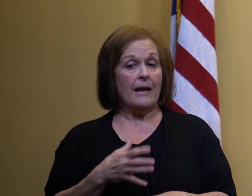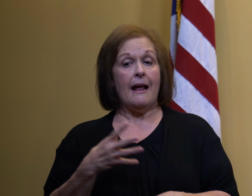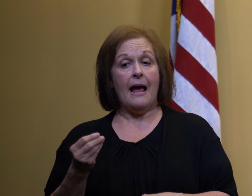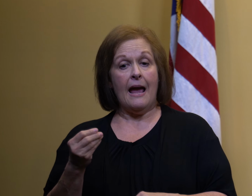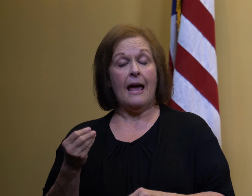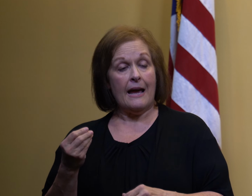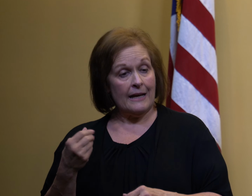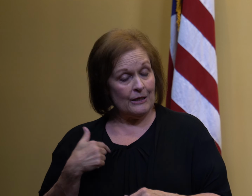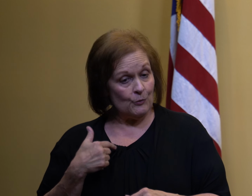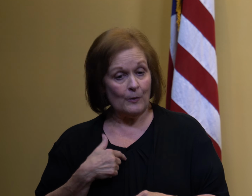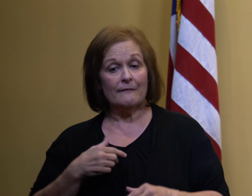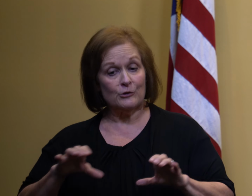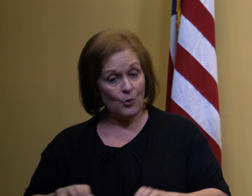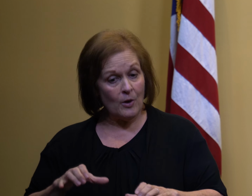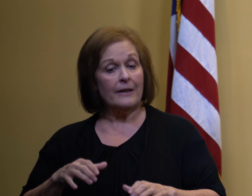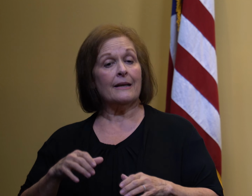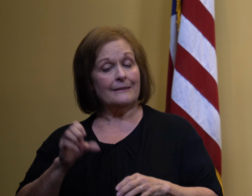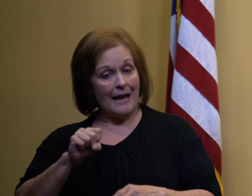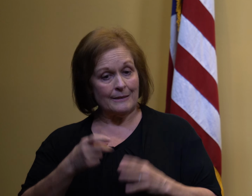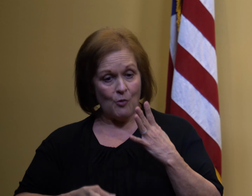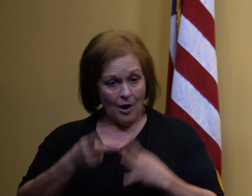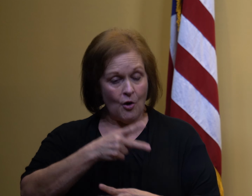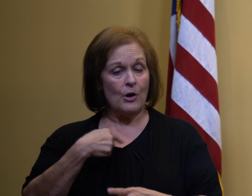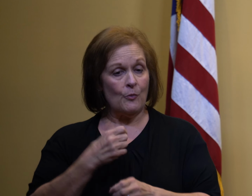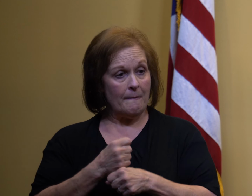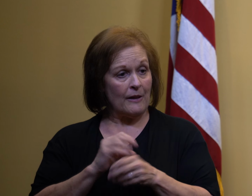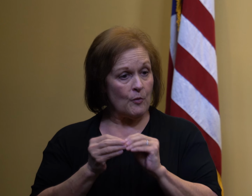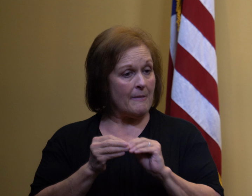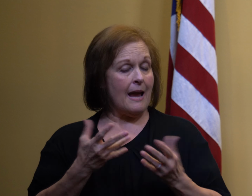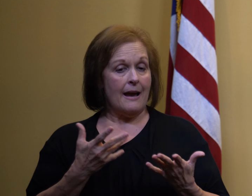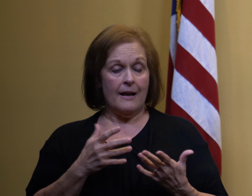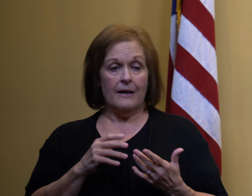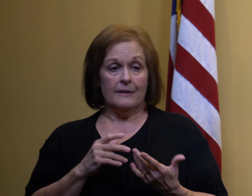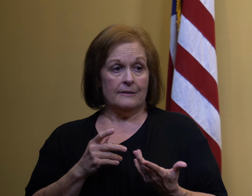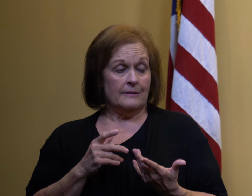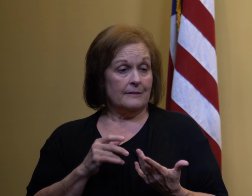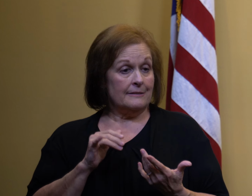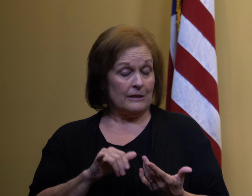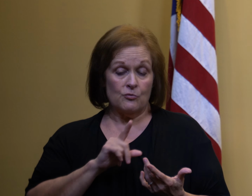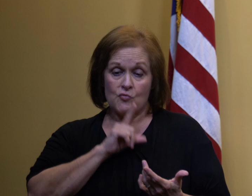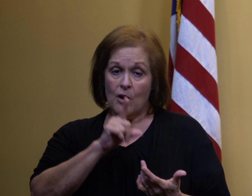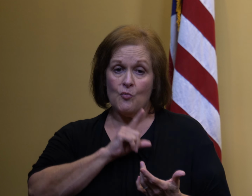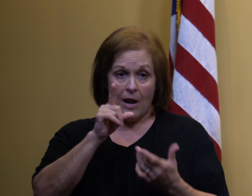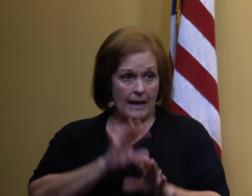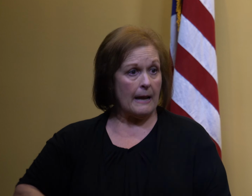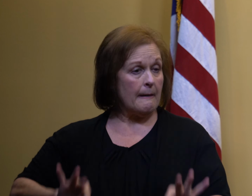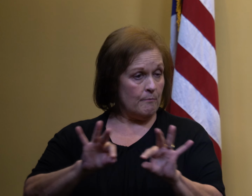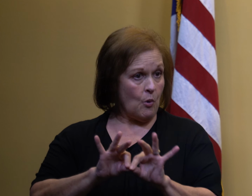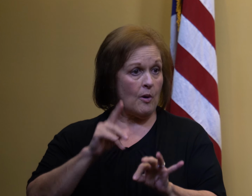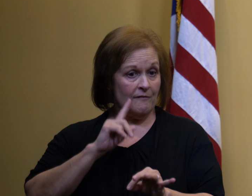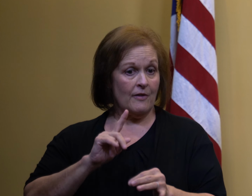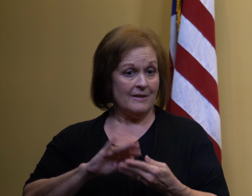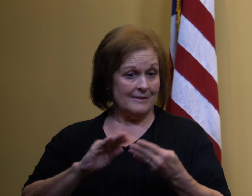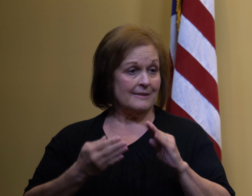are getting to it. It's a priority, and we're making the repairs. So nothing is less important to the city of New